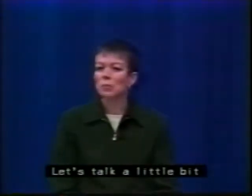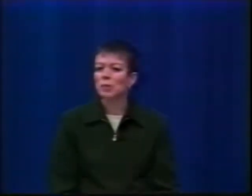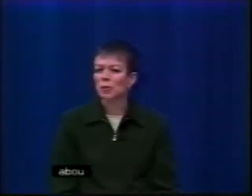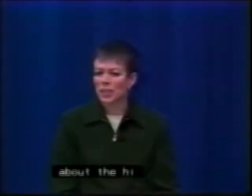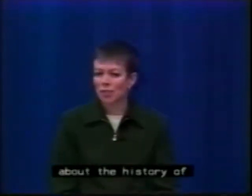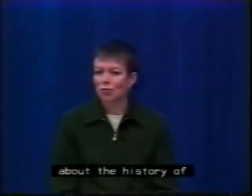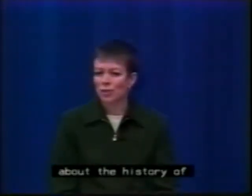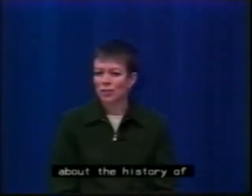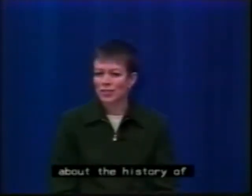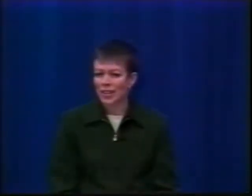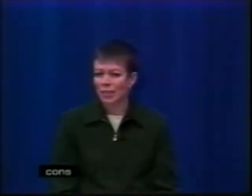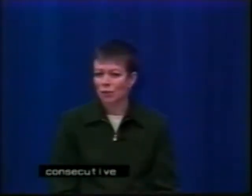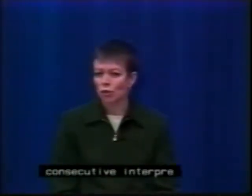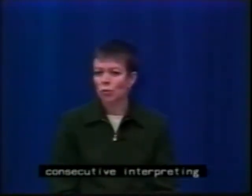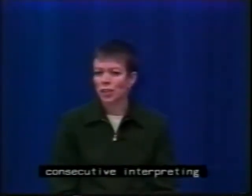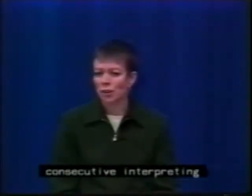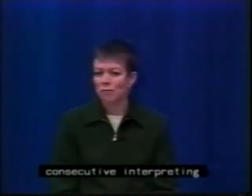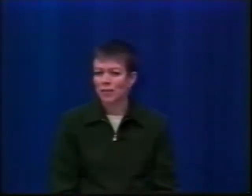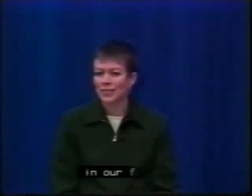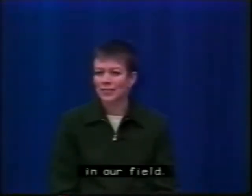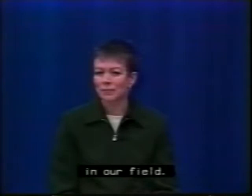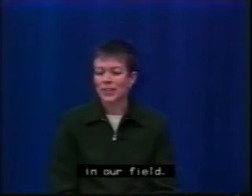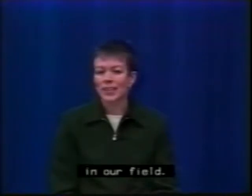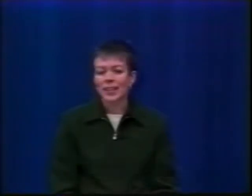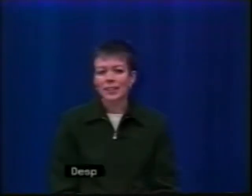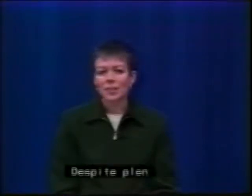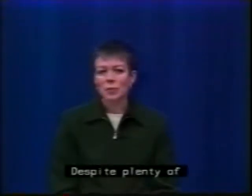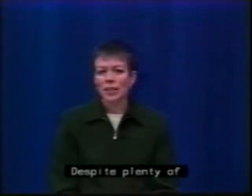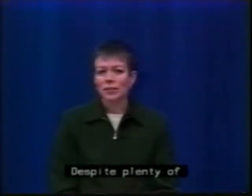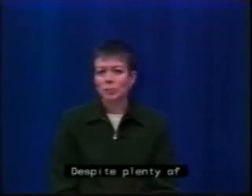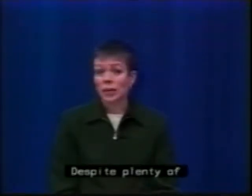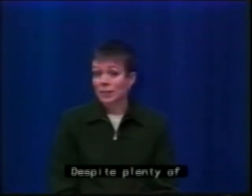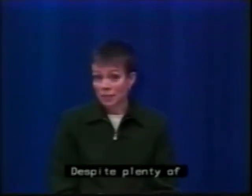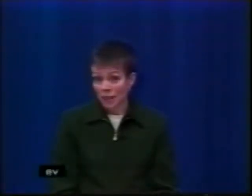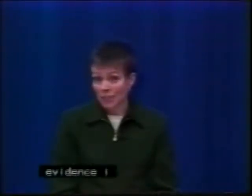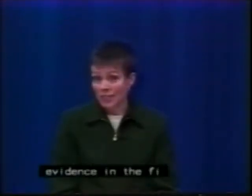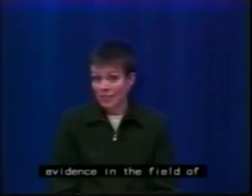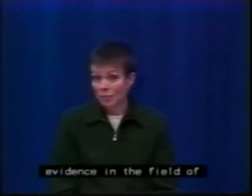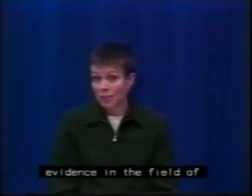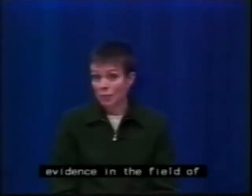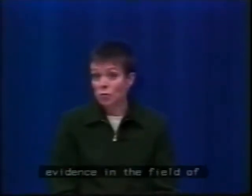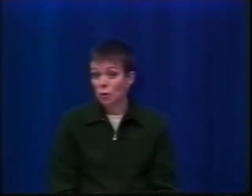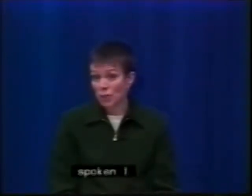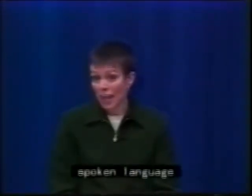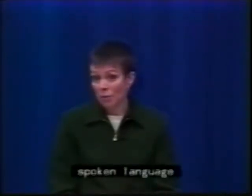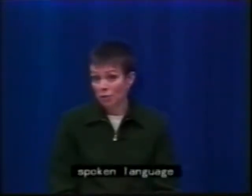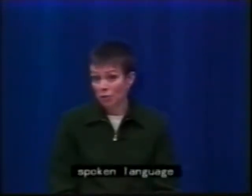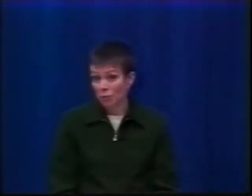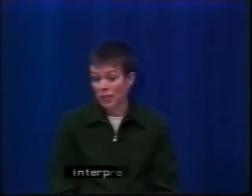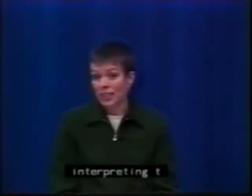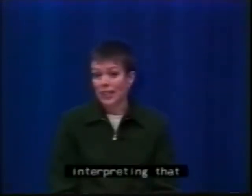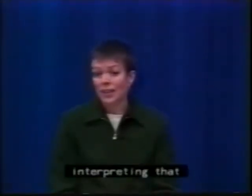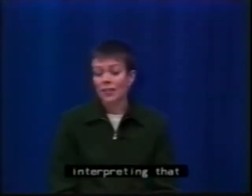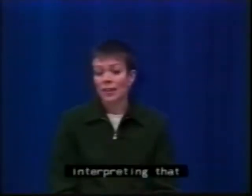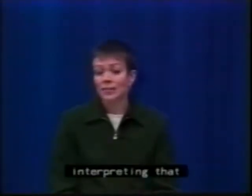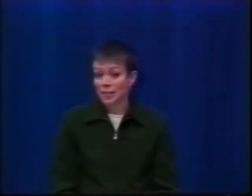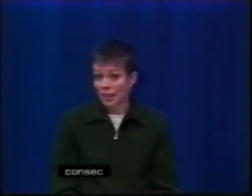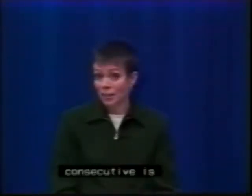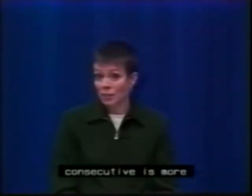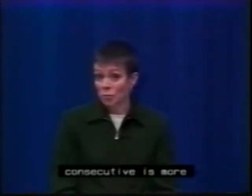little bit about the history of consecutive interpreting in our field. Despite plenty of evidence in the field of spoken language interpreting that consecutive is